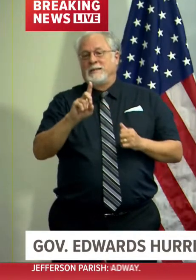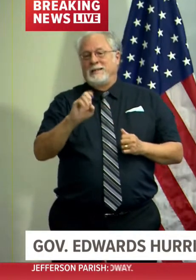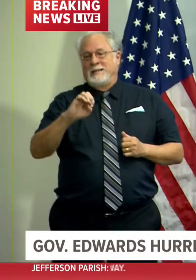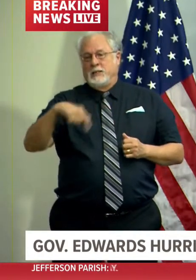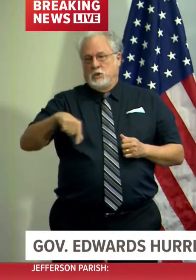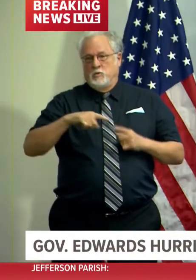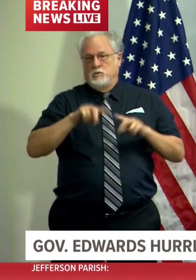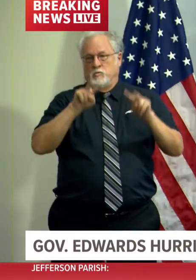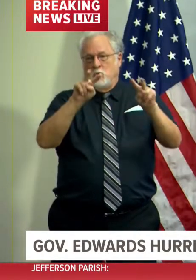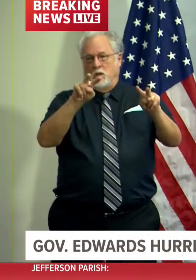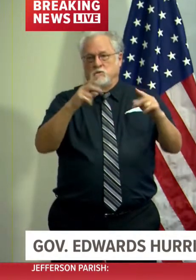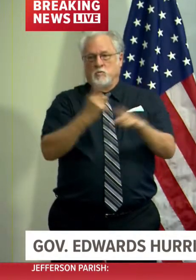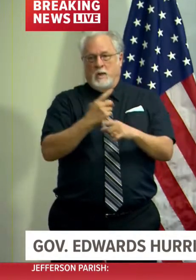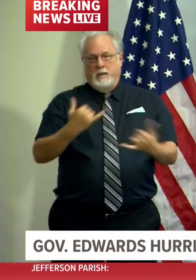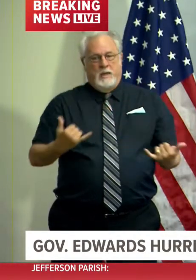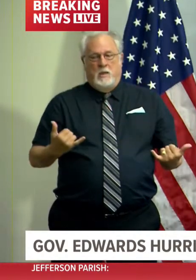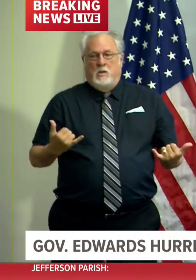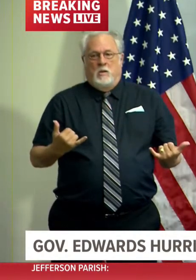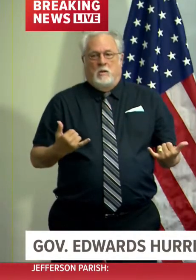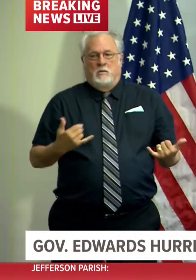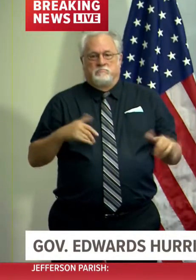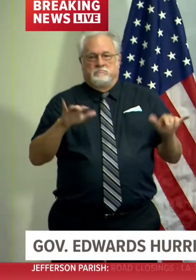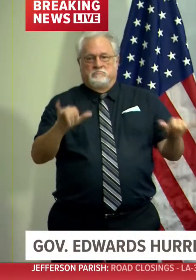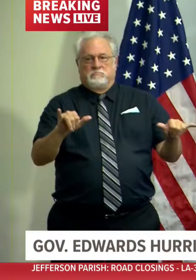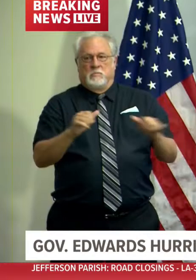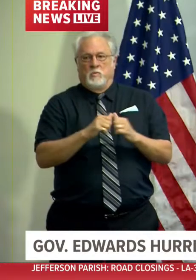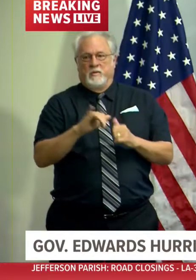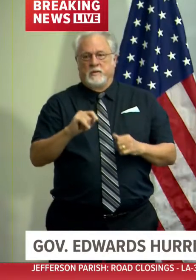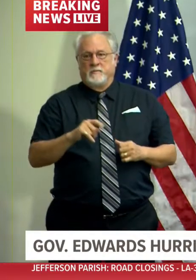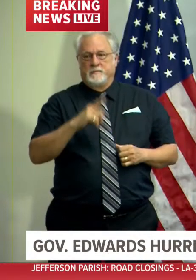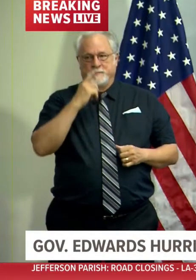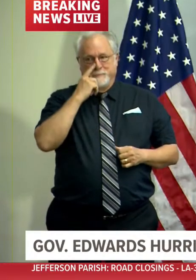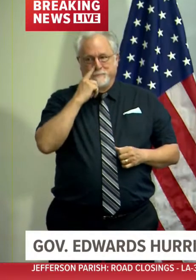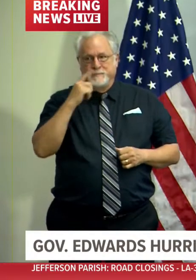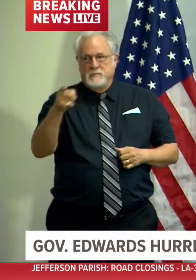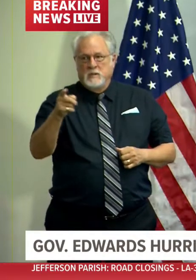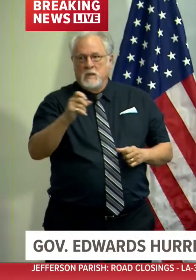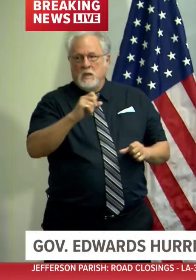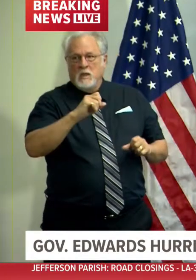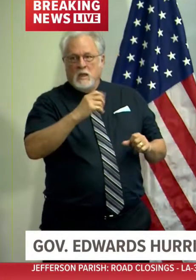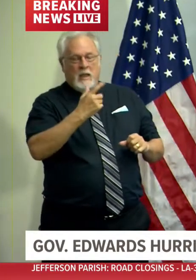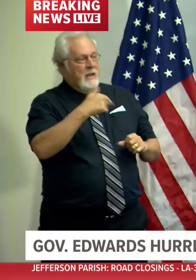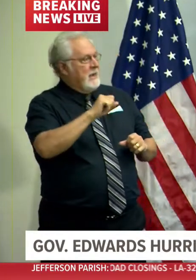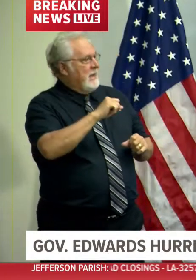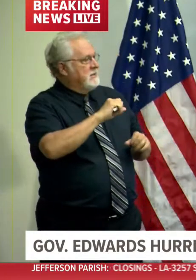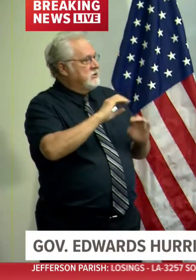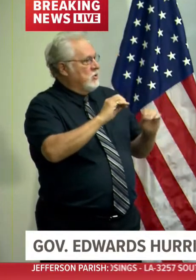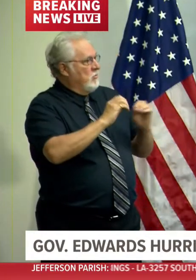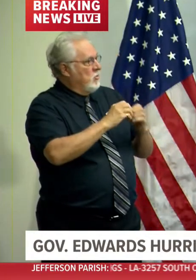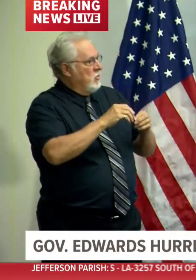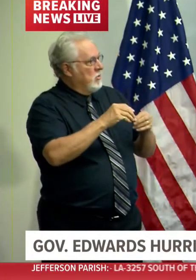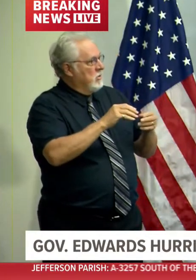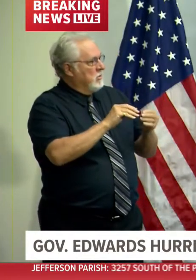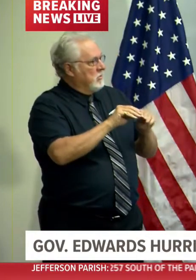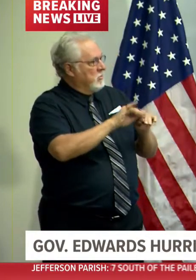risks, and right now we're at a stable point with it. The gas is no longer being